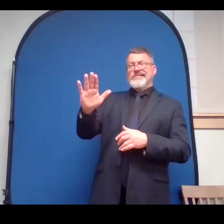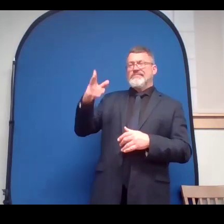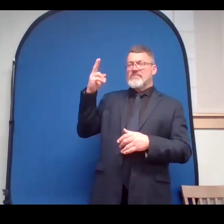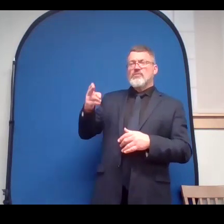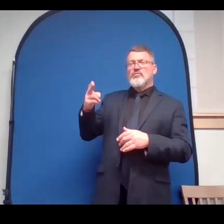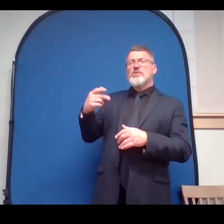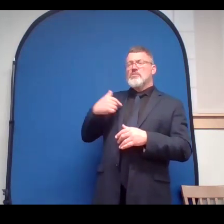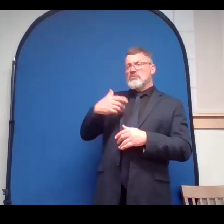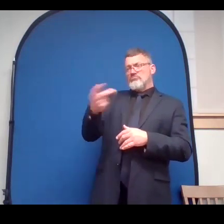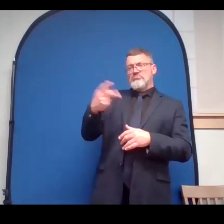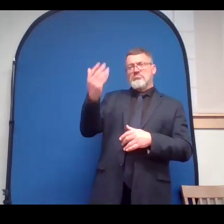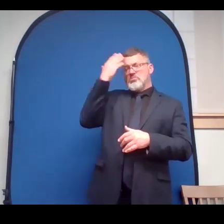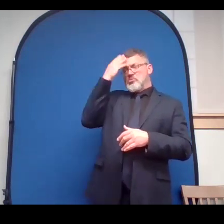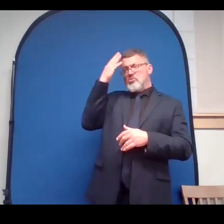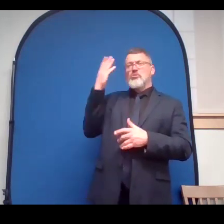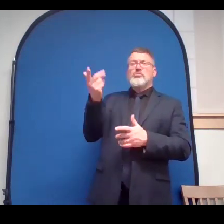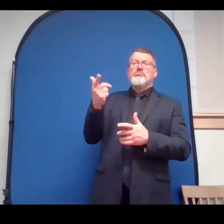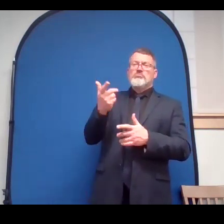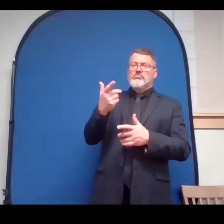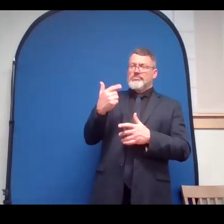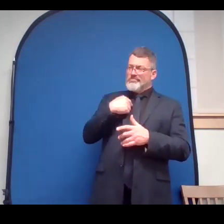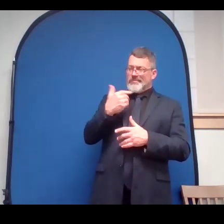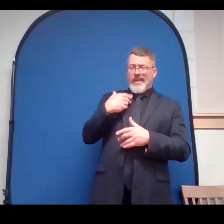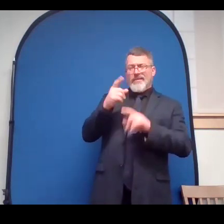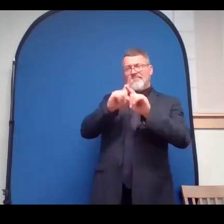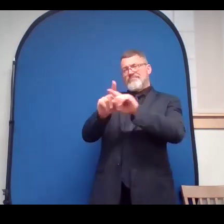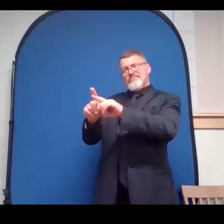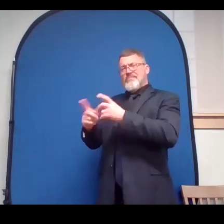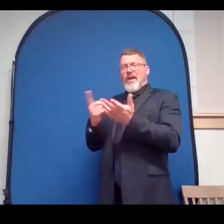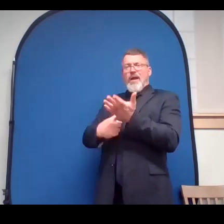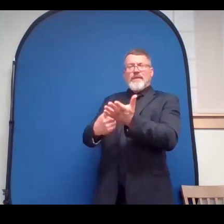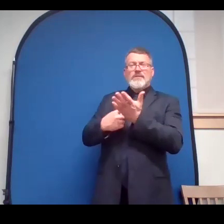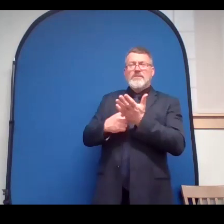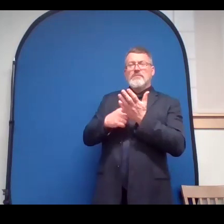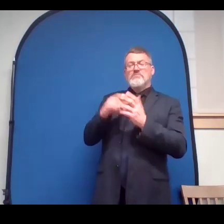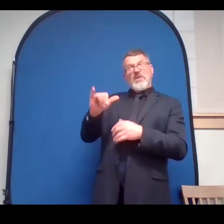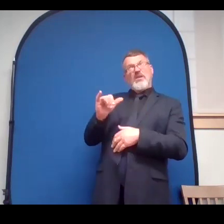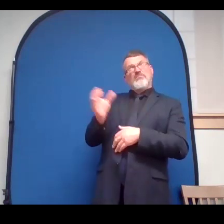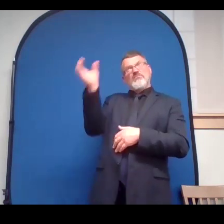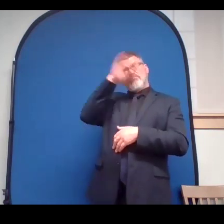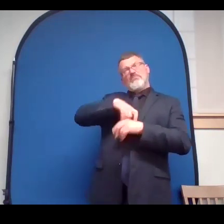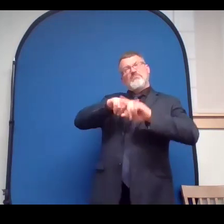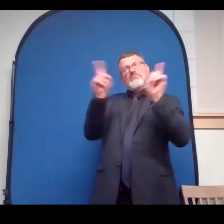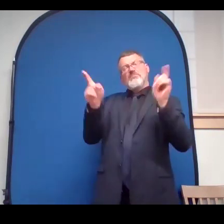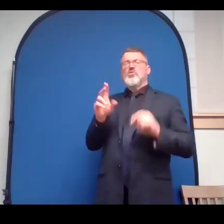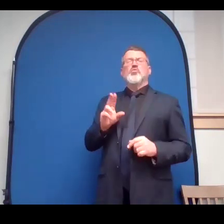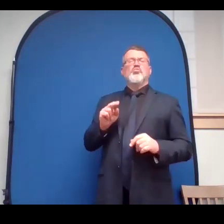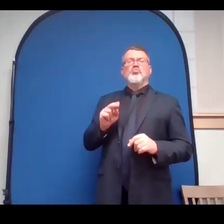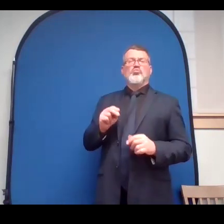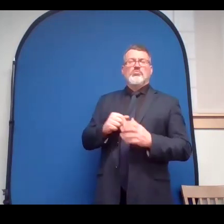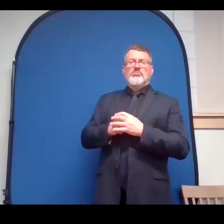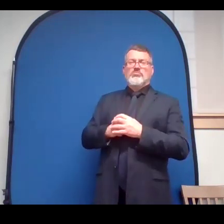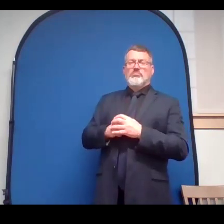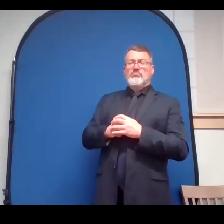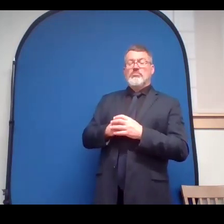other through multiple conversations. So that wasn't unheard of. And he was calling to on behalf of Sergeant Card.